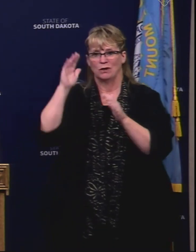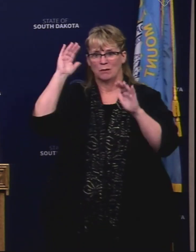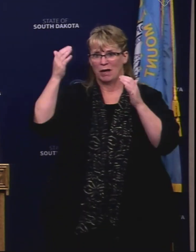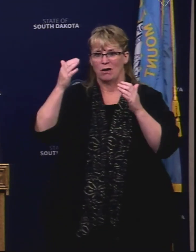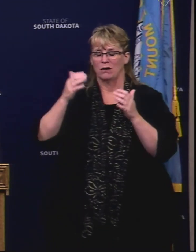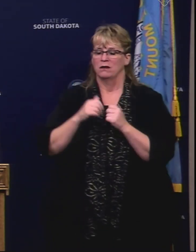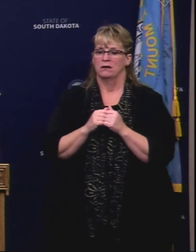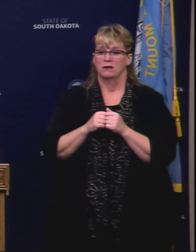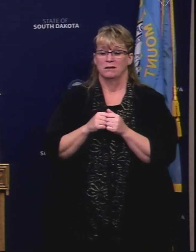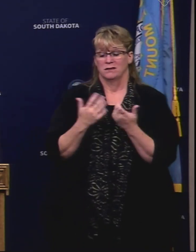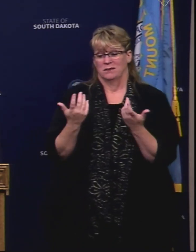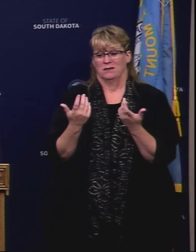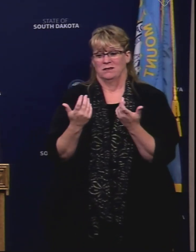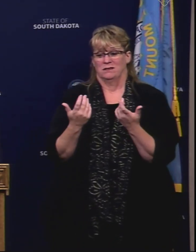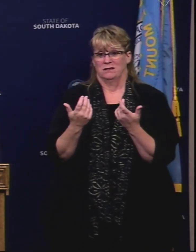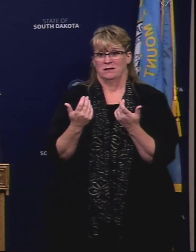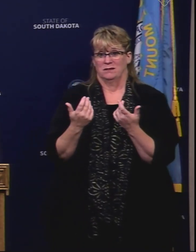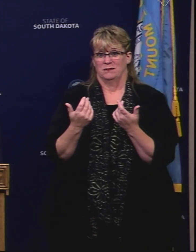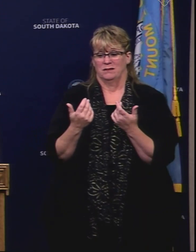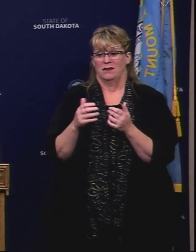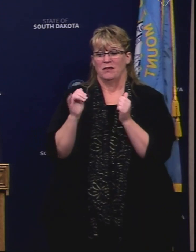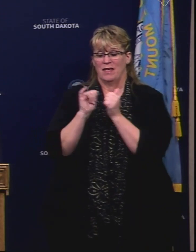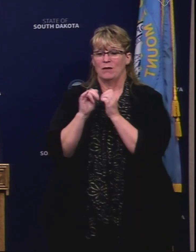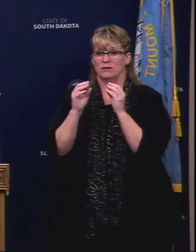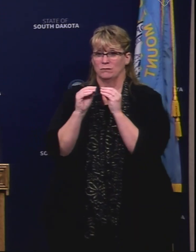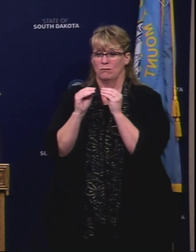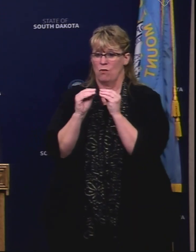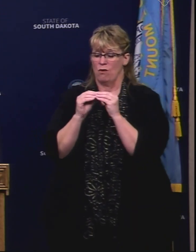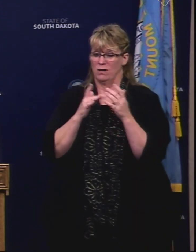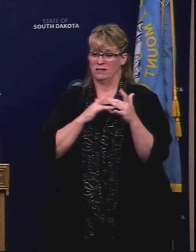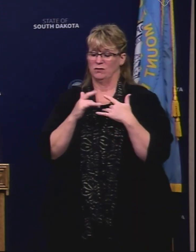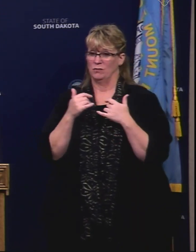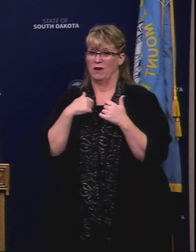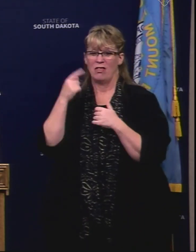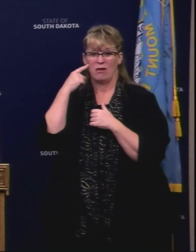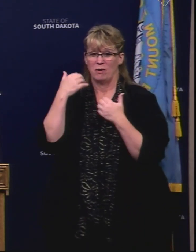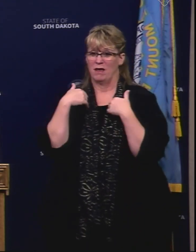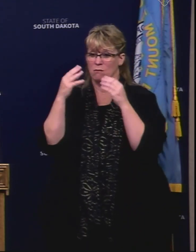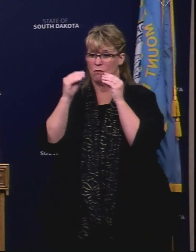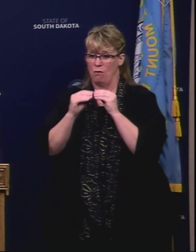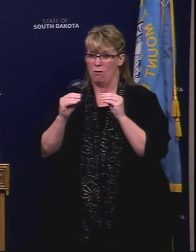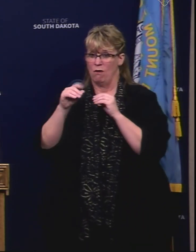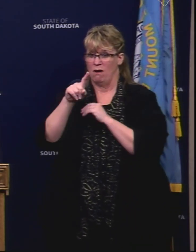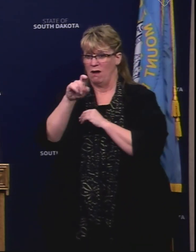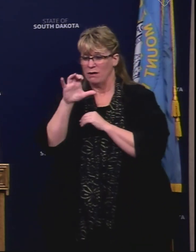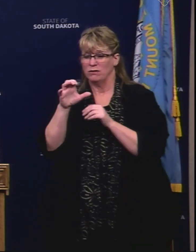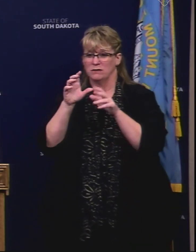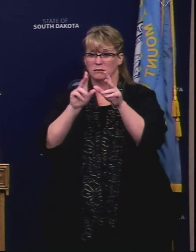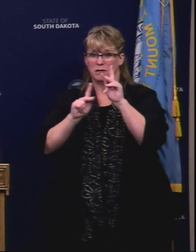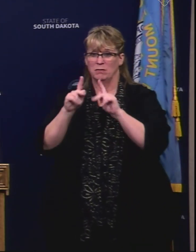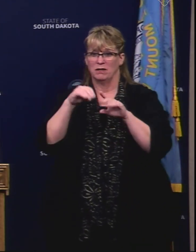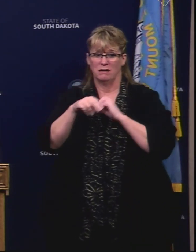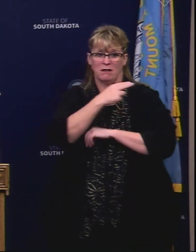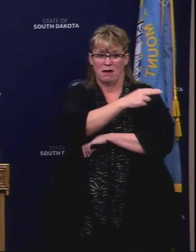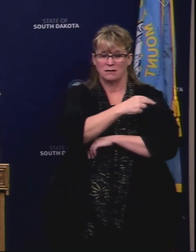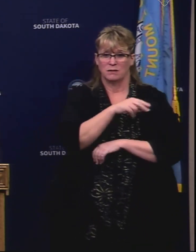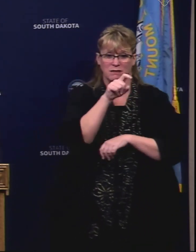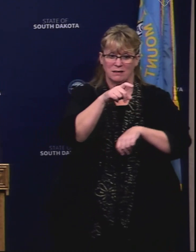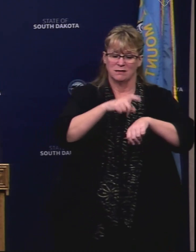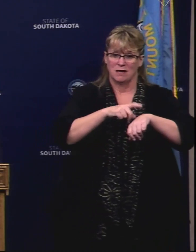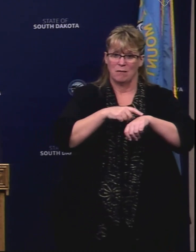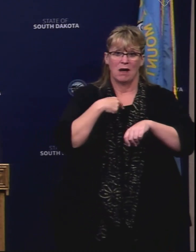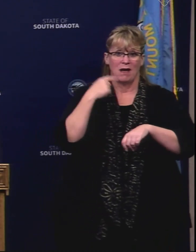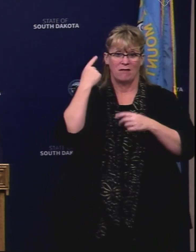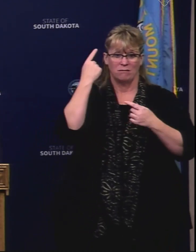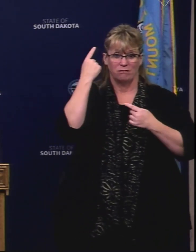our projections were much more concerning, that we would have hundreds more people in the hospital at this point in time.